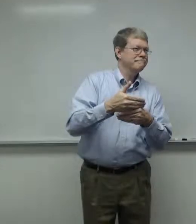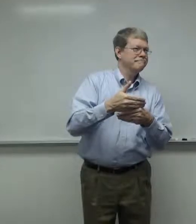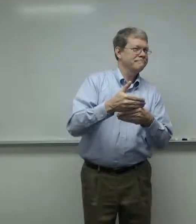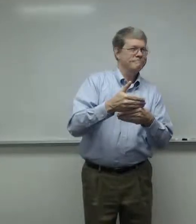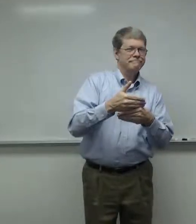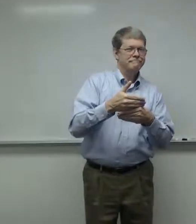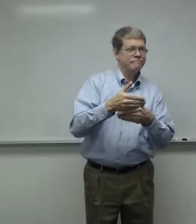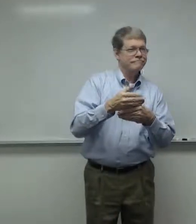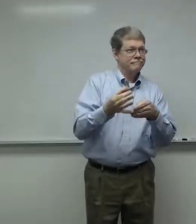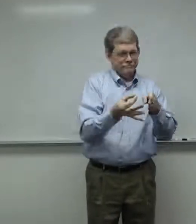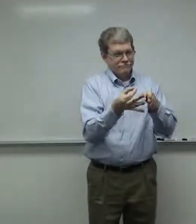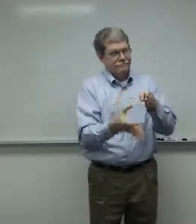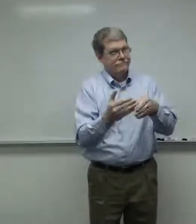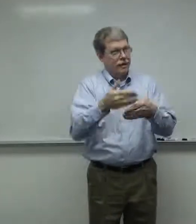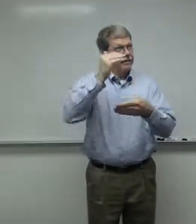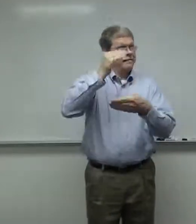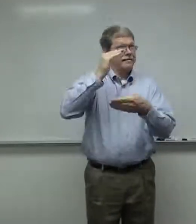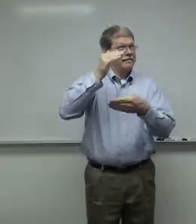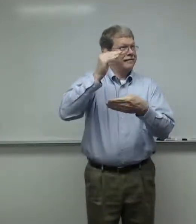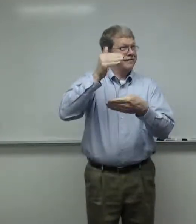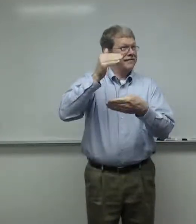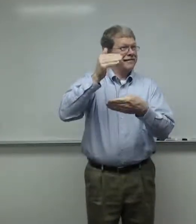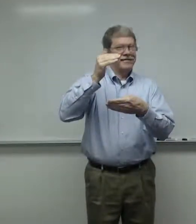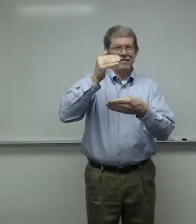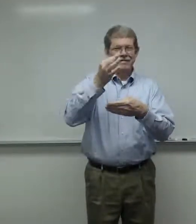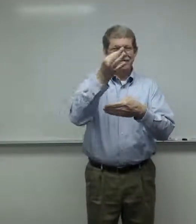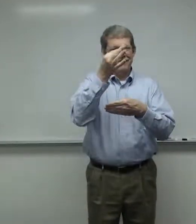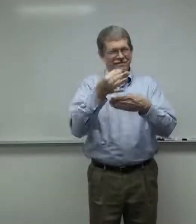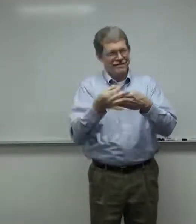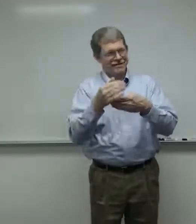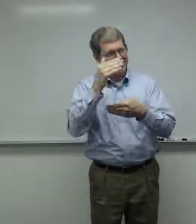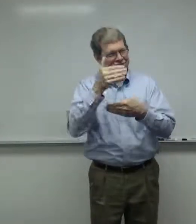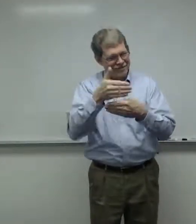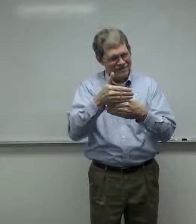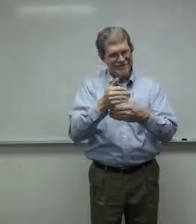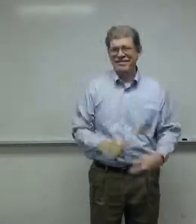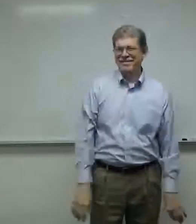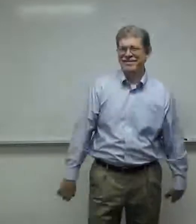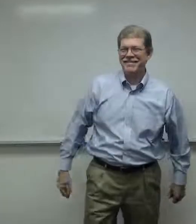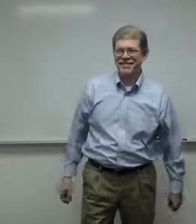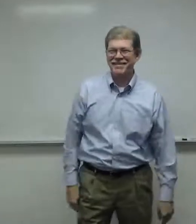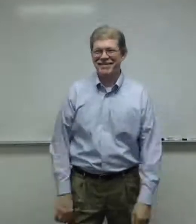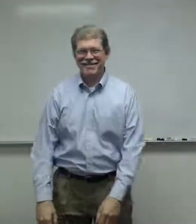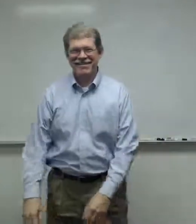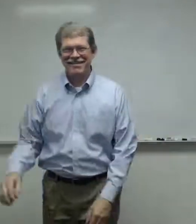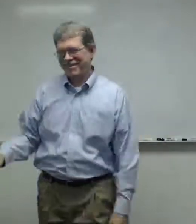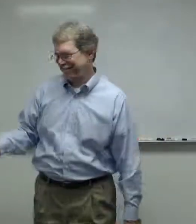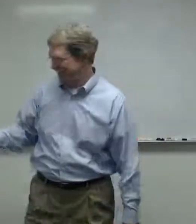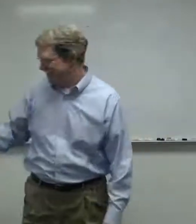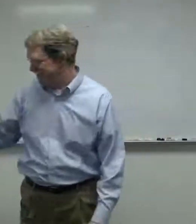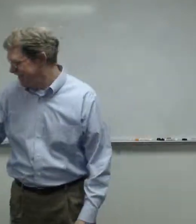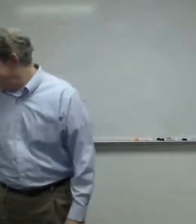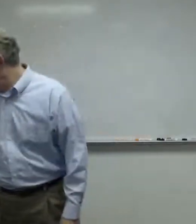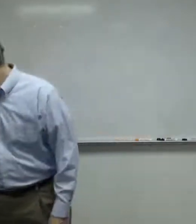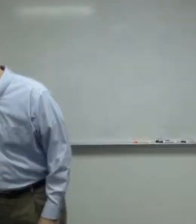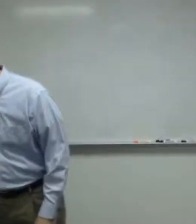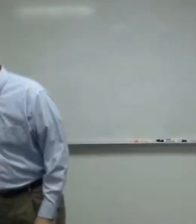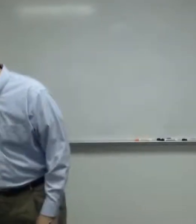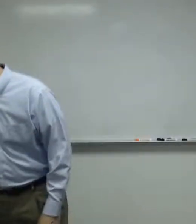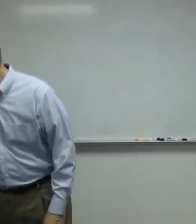That's the movement of your eyelids. You try to keep them open, and they just keep falling back down. That's what Randy's